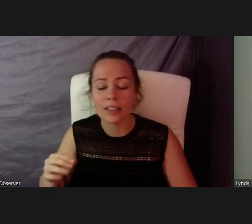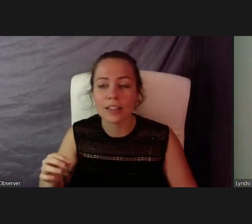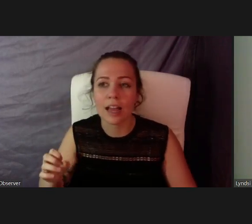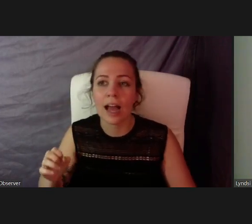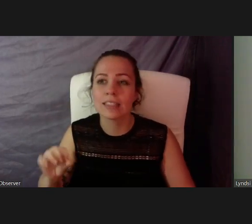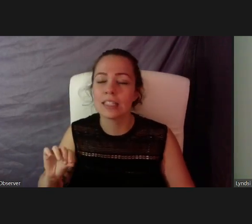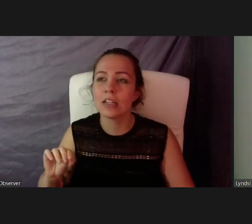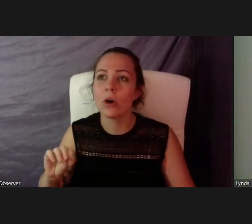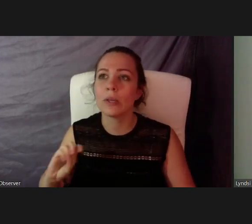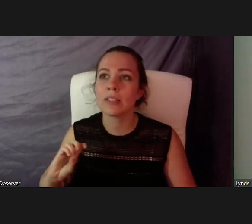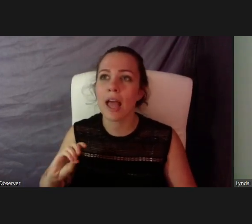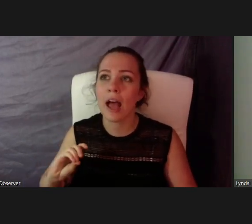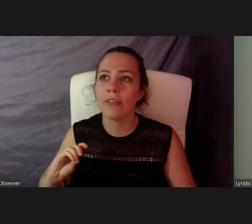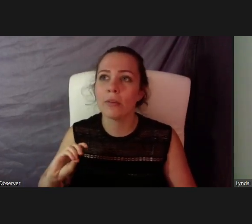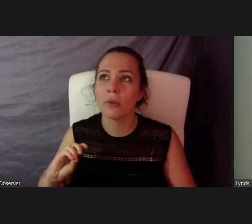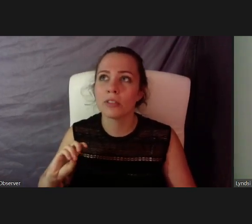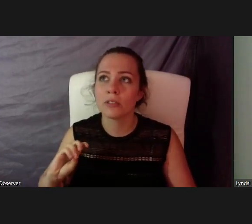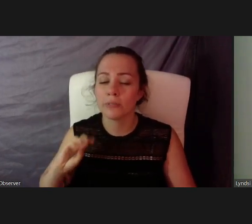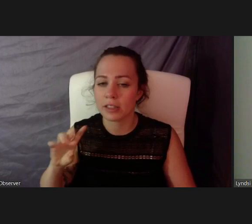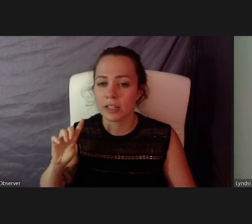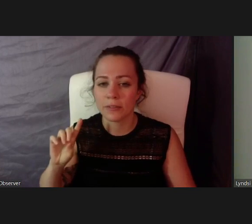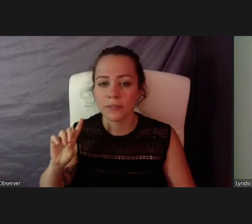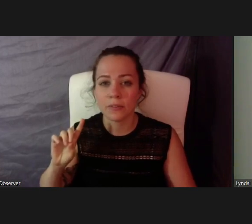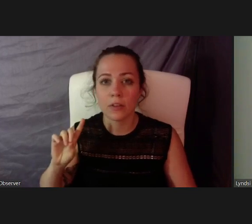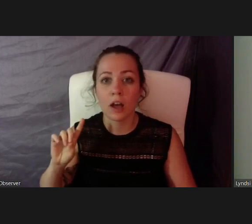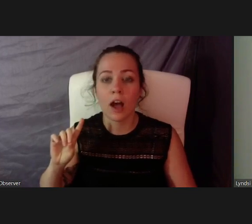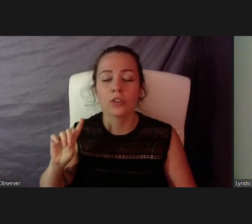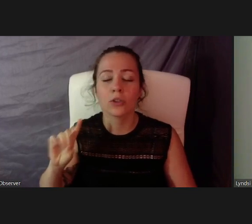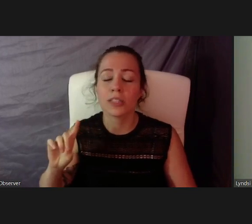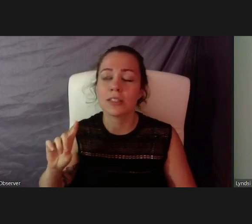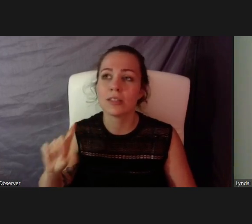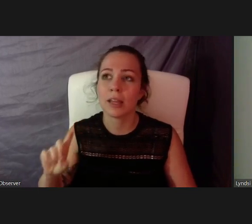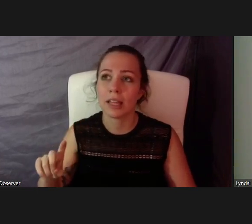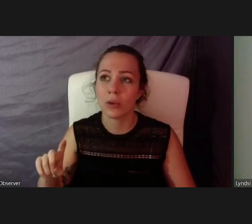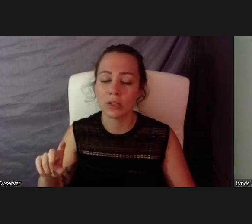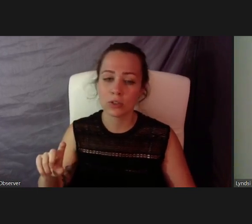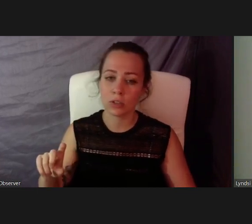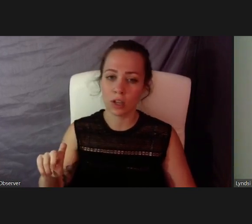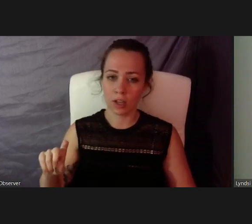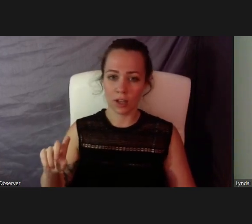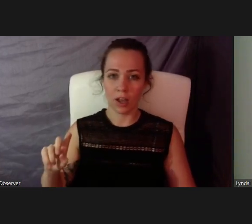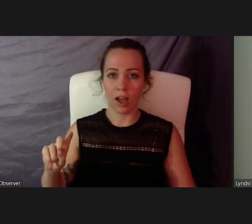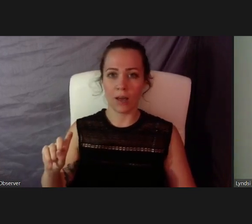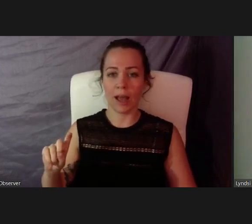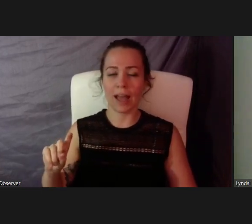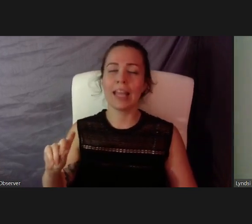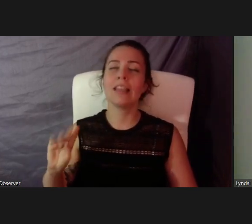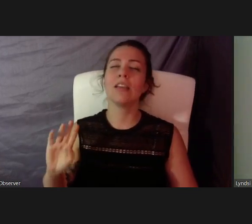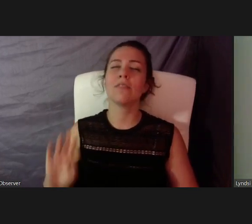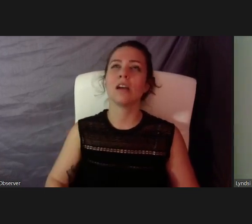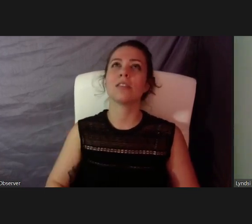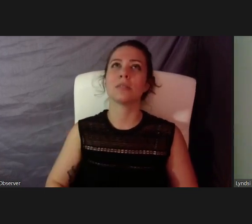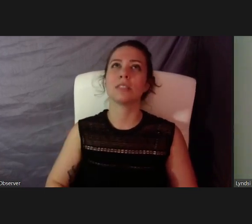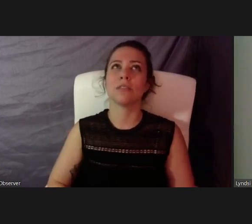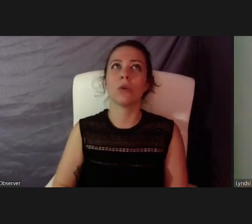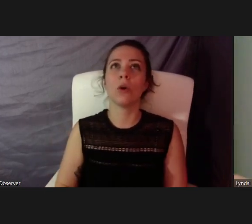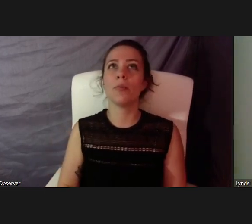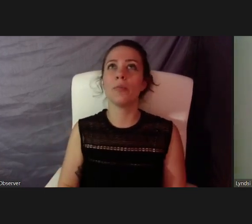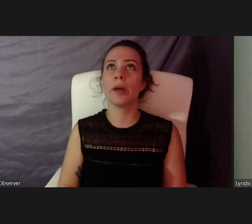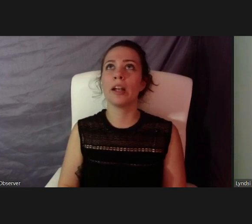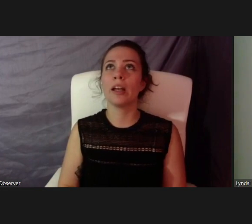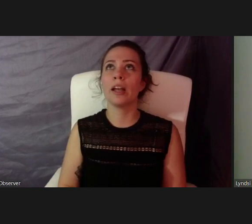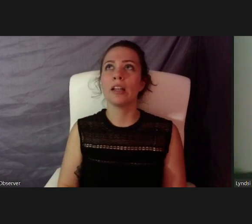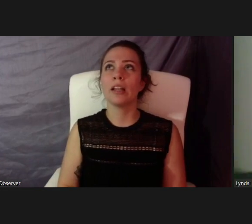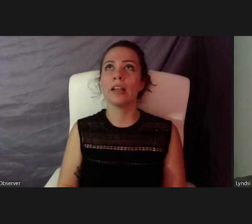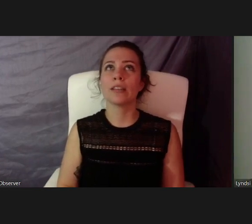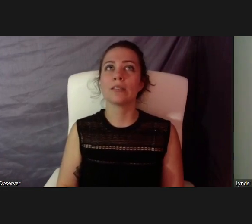I didn't always have the most effective choices in my language. Mm-hmm. I can't think of a specific one,